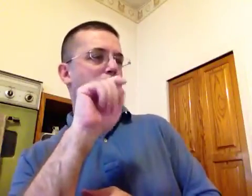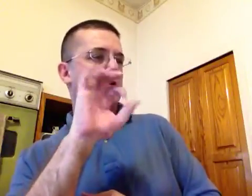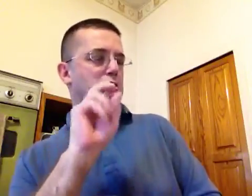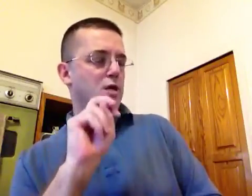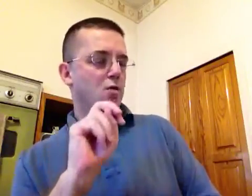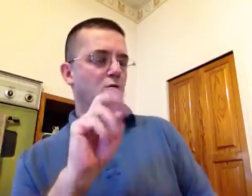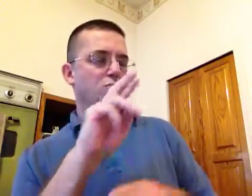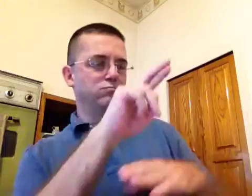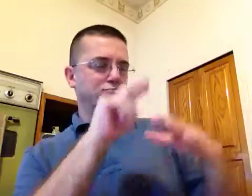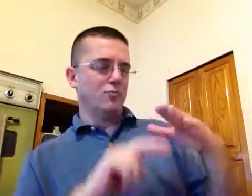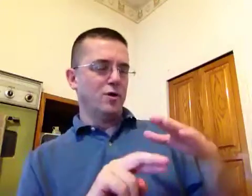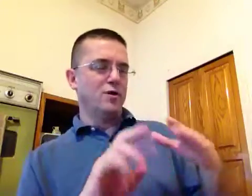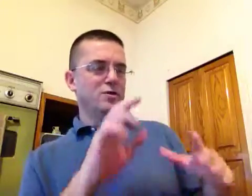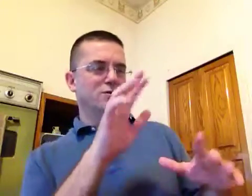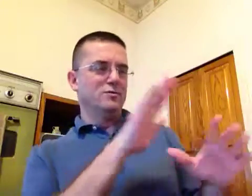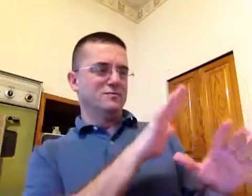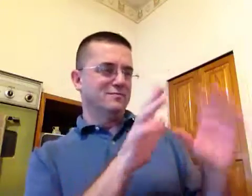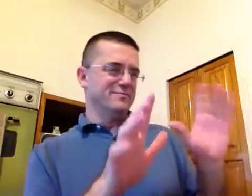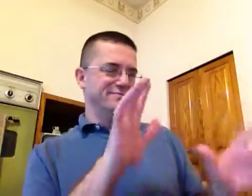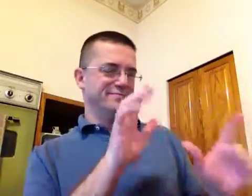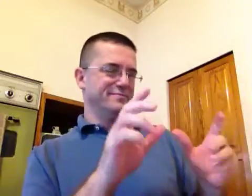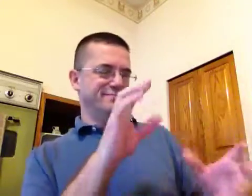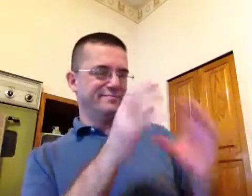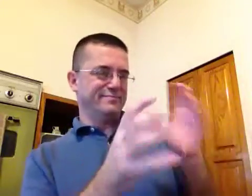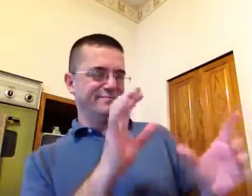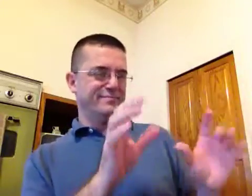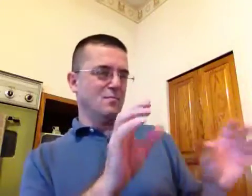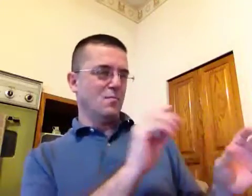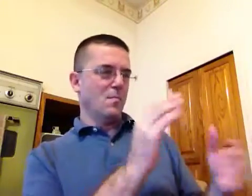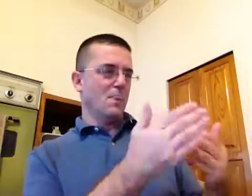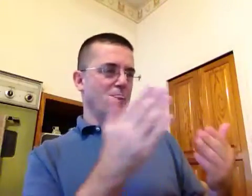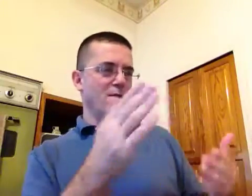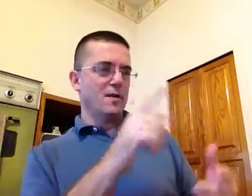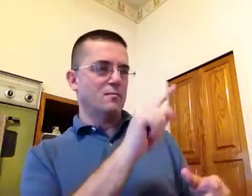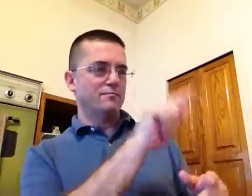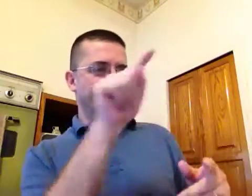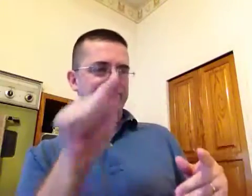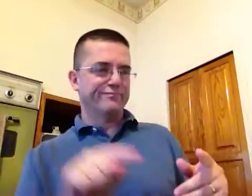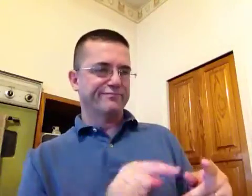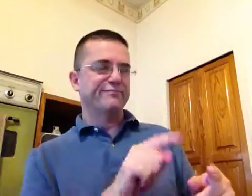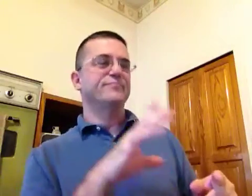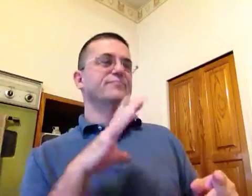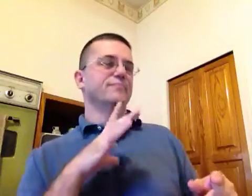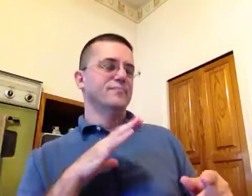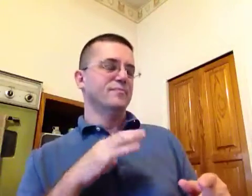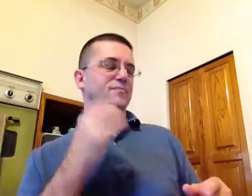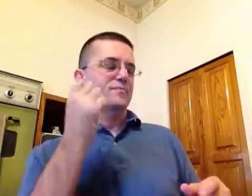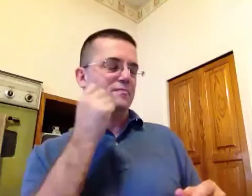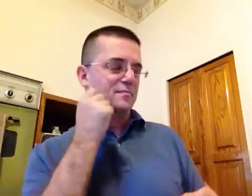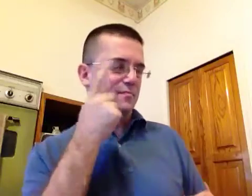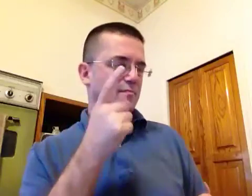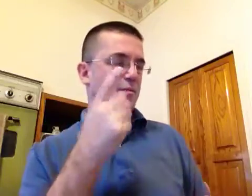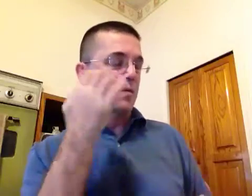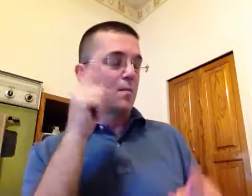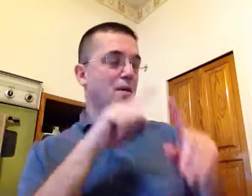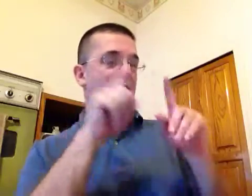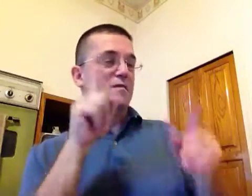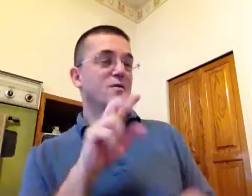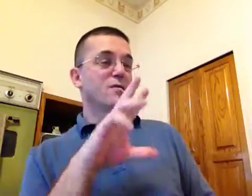overall situation. The fact that you've got these other things. Yes, a $10,000 boat. You start saying $30,000, it's going to be